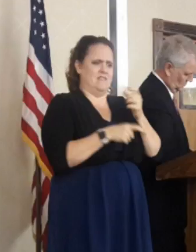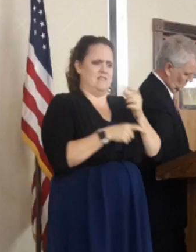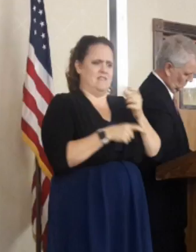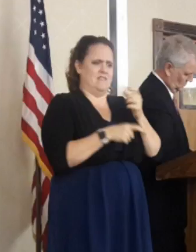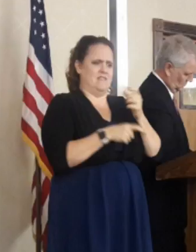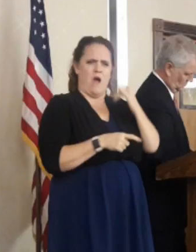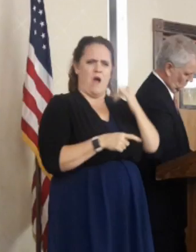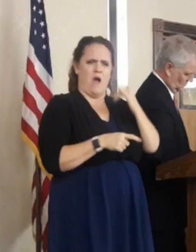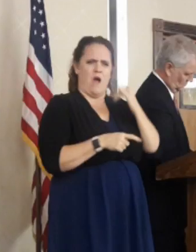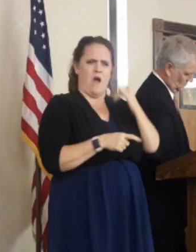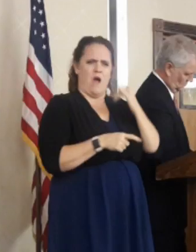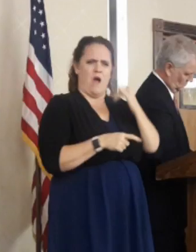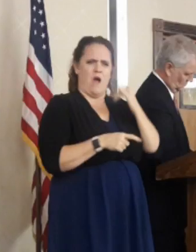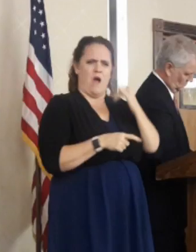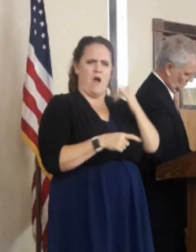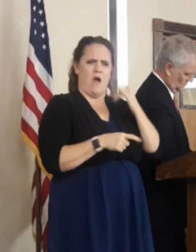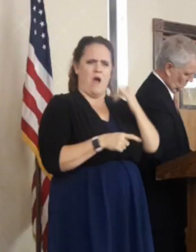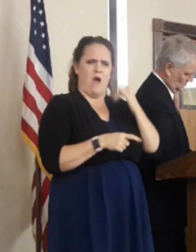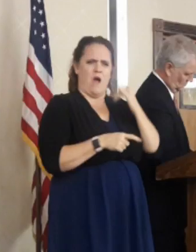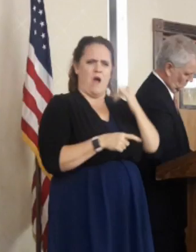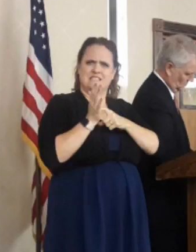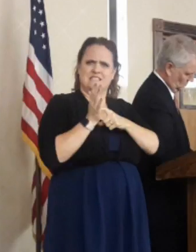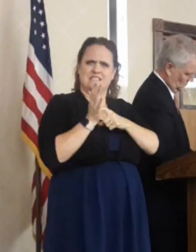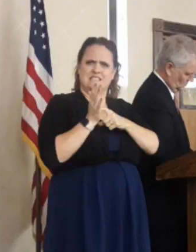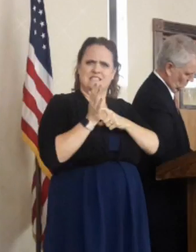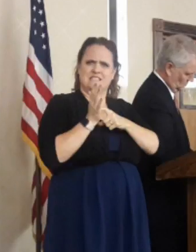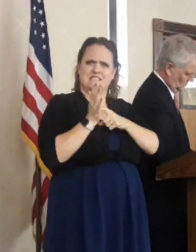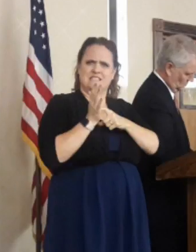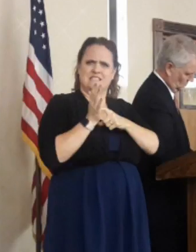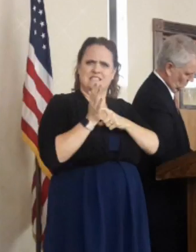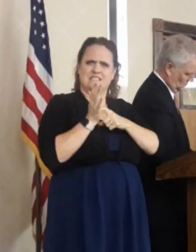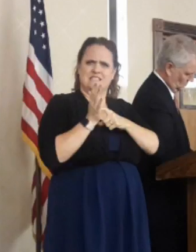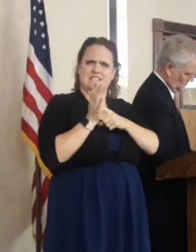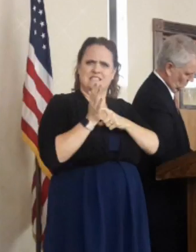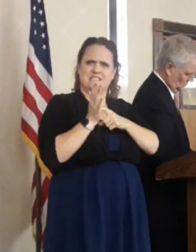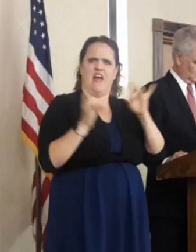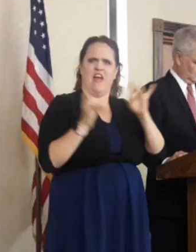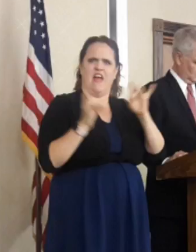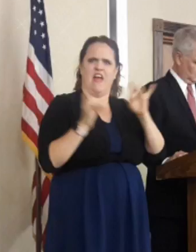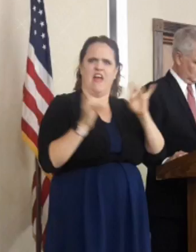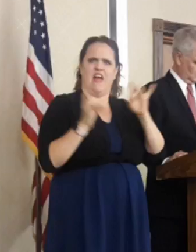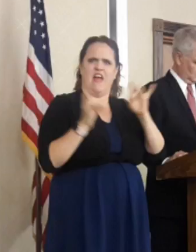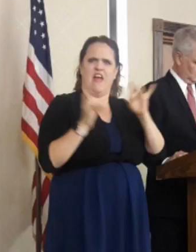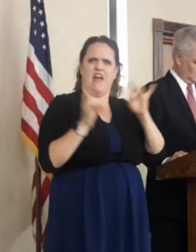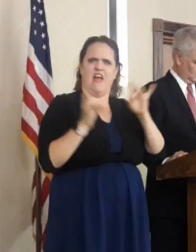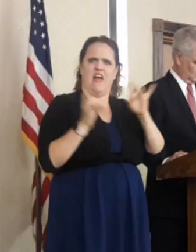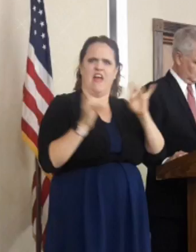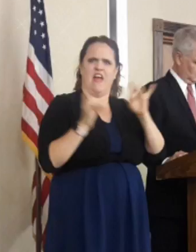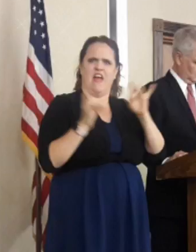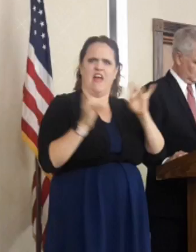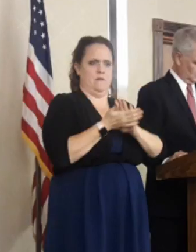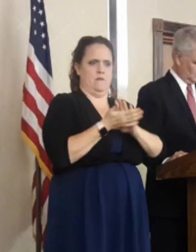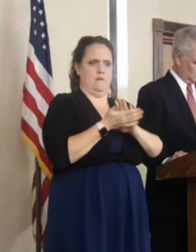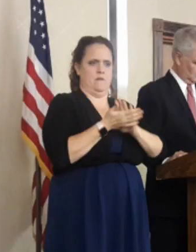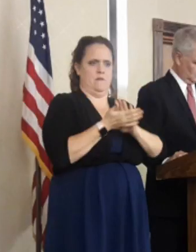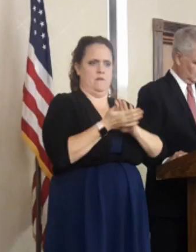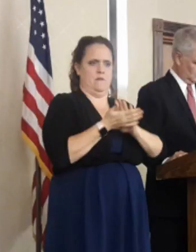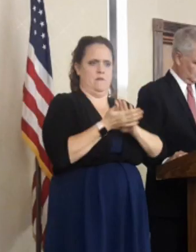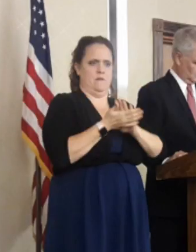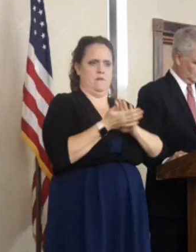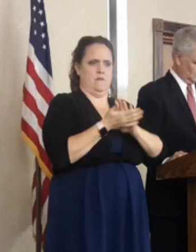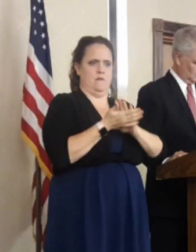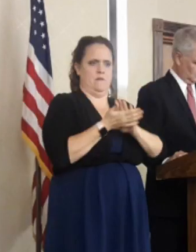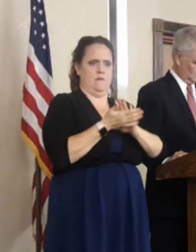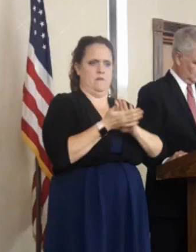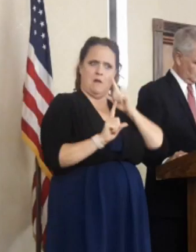That is what I'm dealing with in my county. That was my intent. And I would be more concerned about anybody who would read a statement saying,